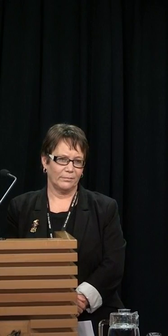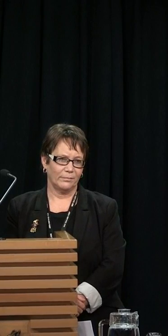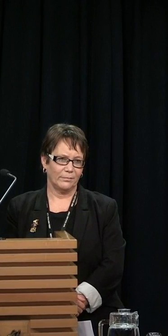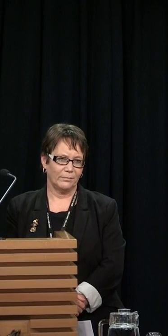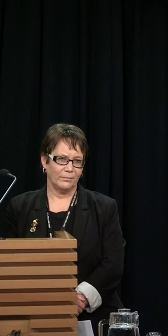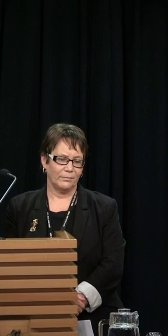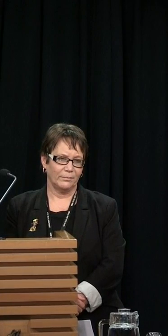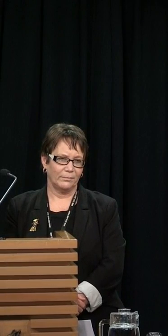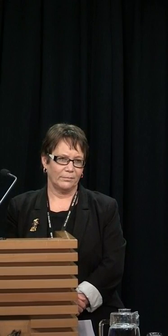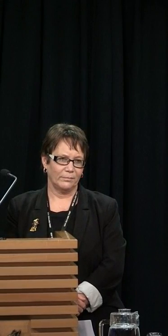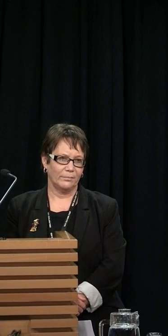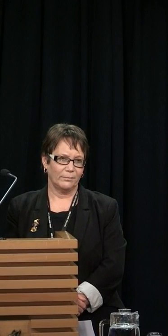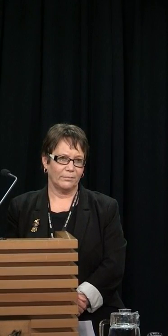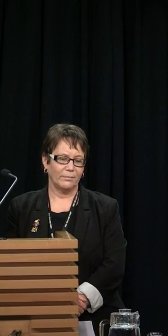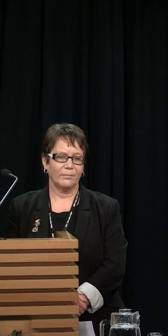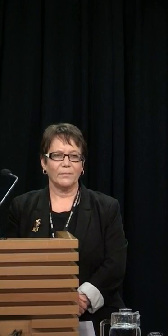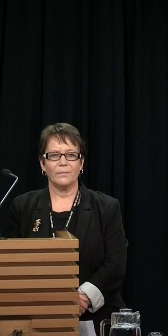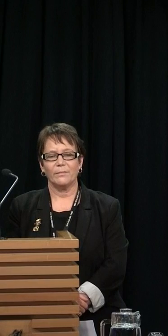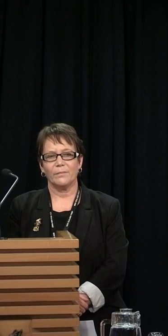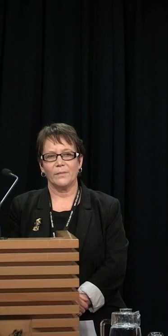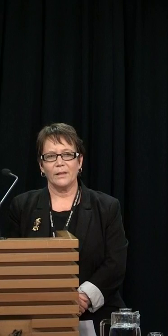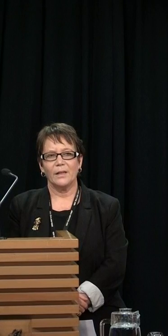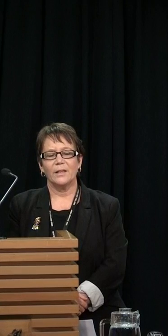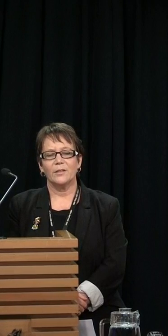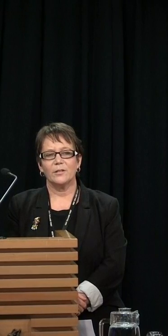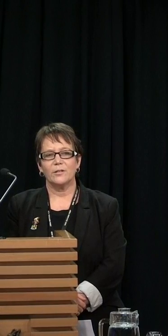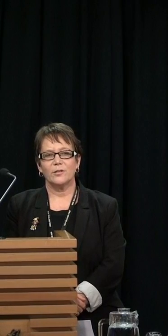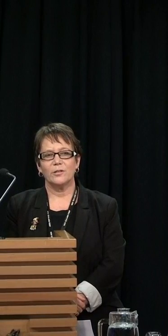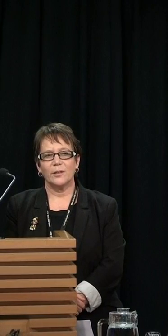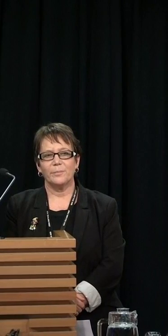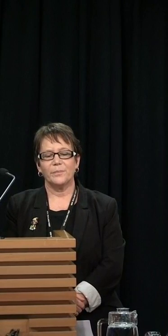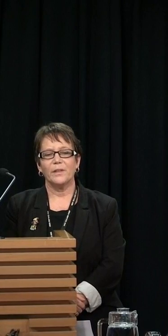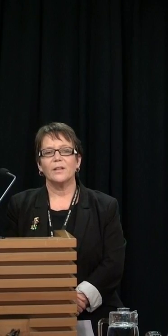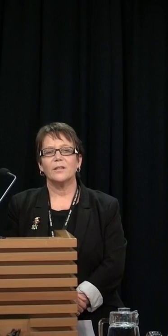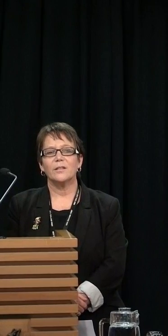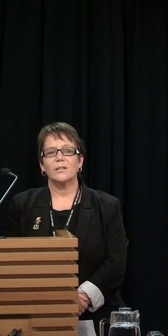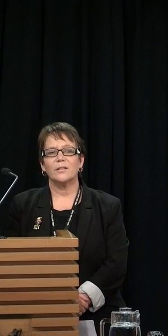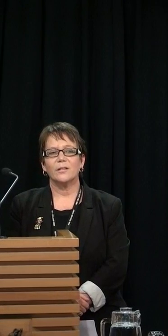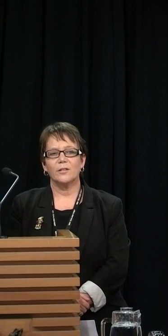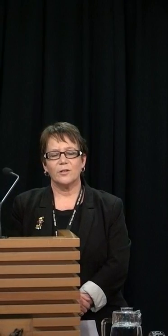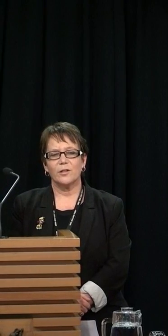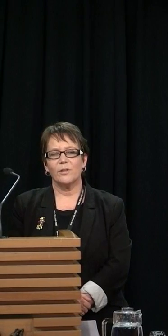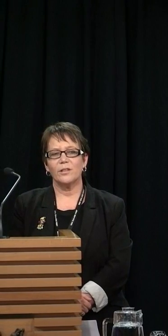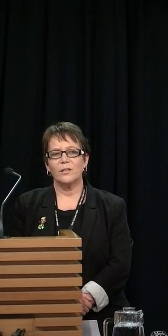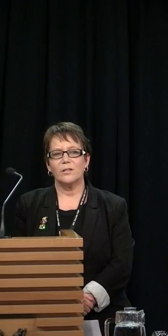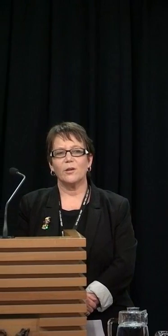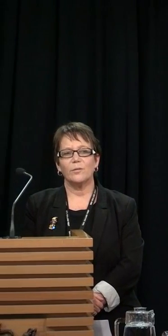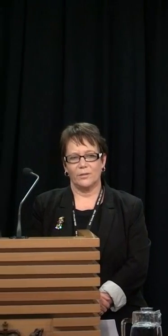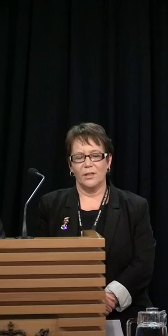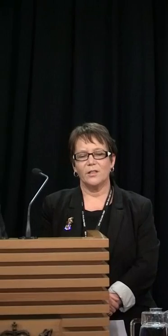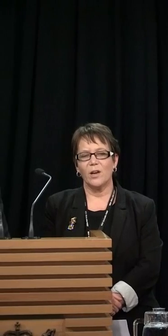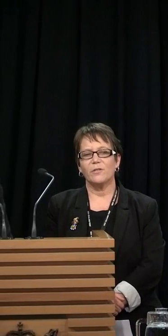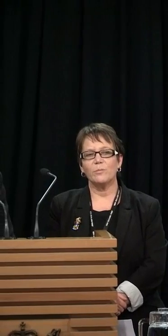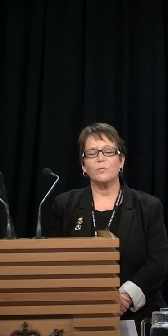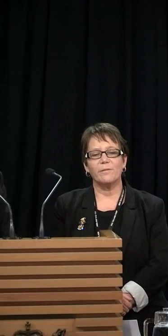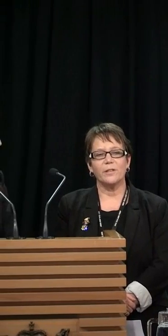in care prior to that date, but will you be able to look at individuals who were in care after 1999 to date?